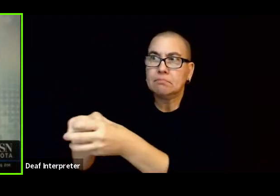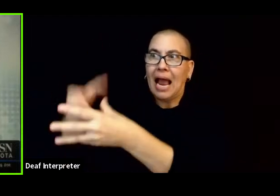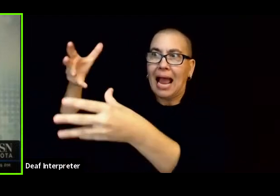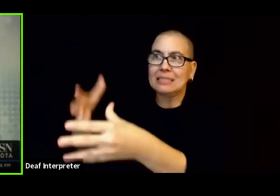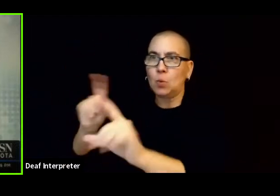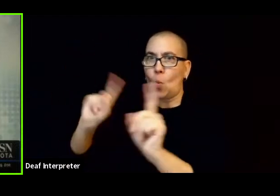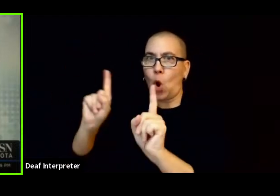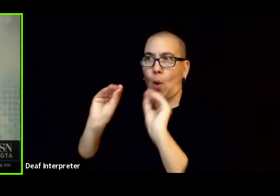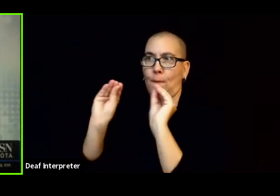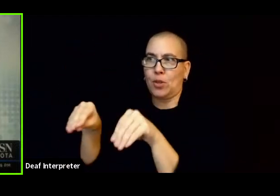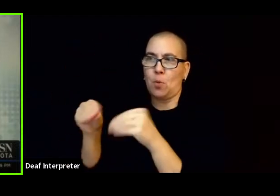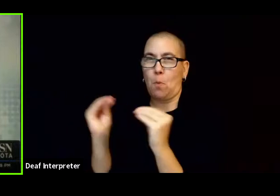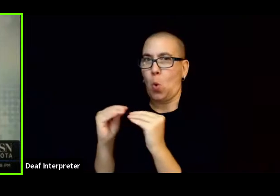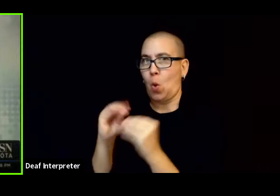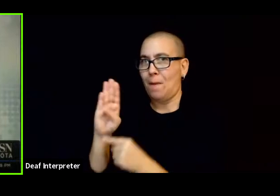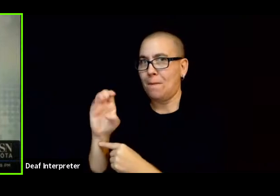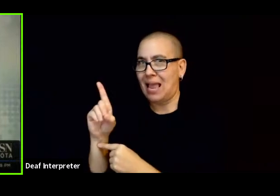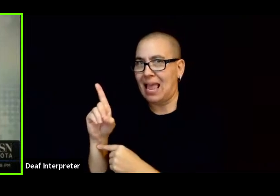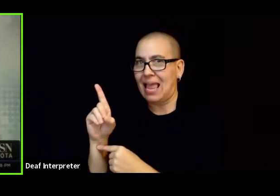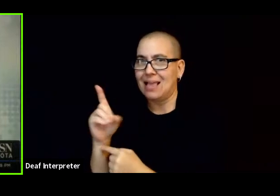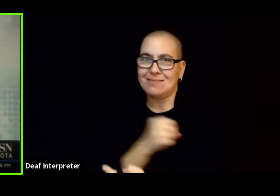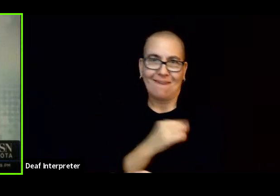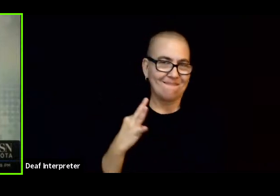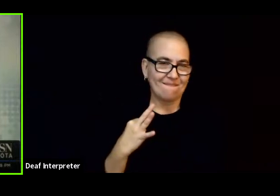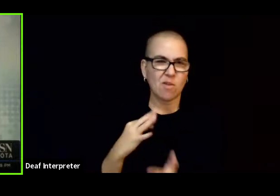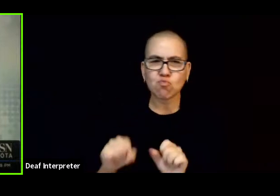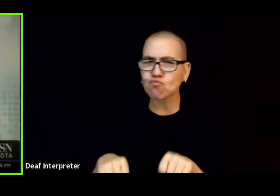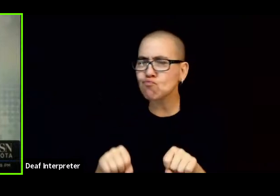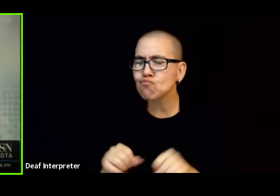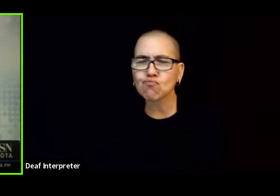those additional spaces, and